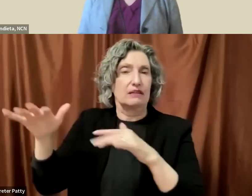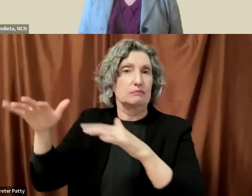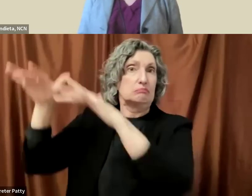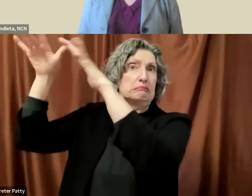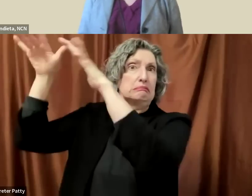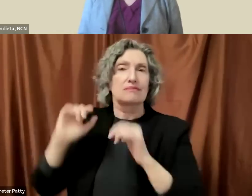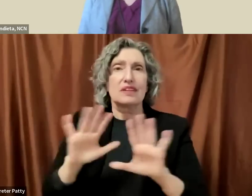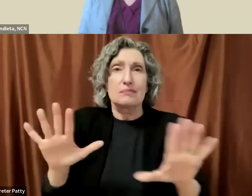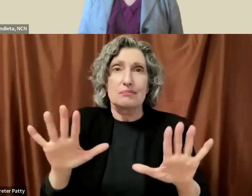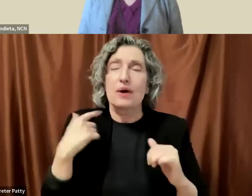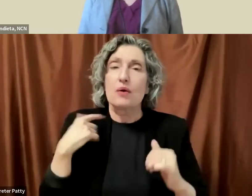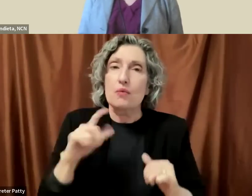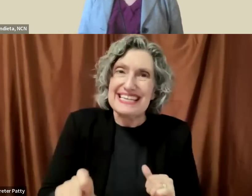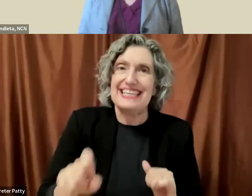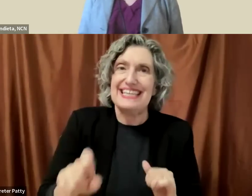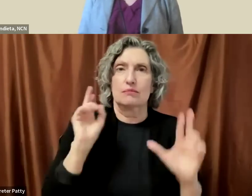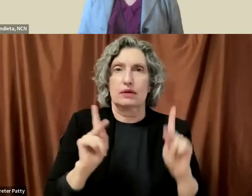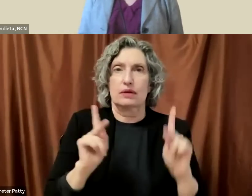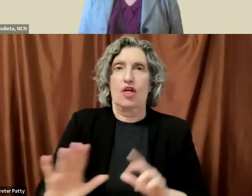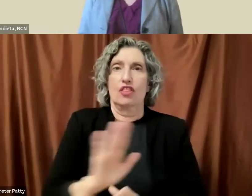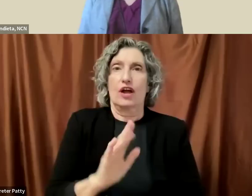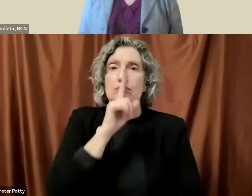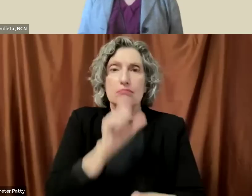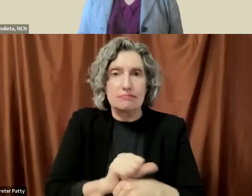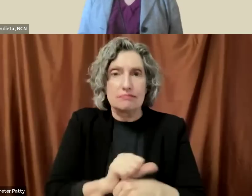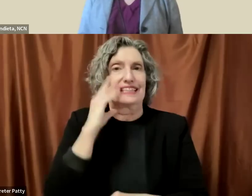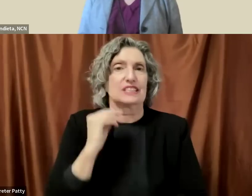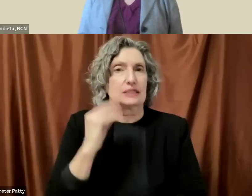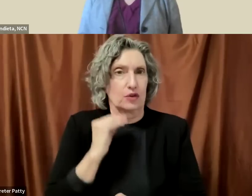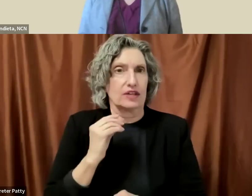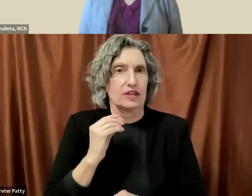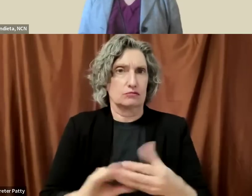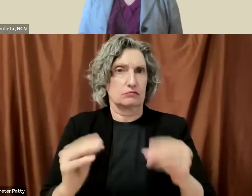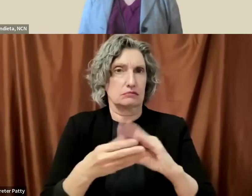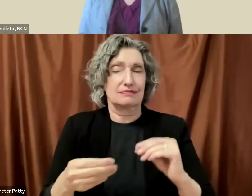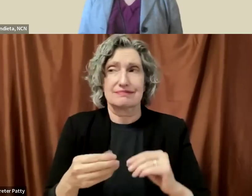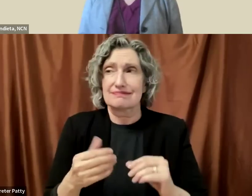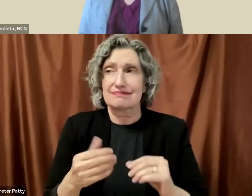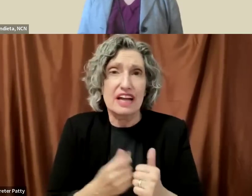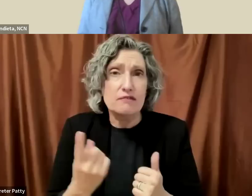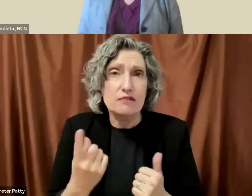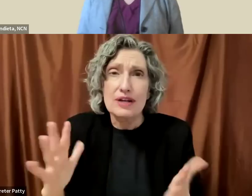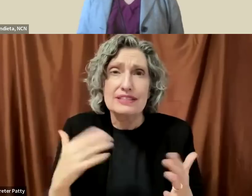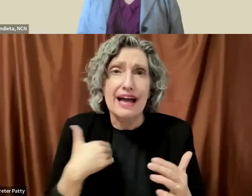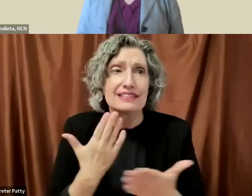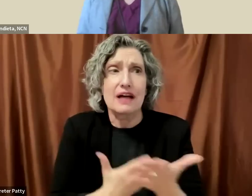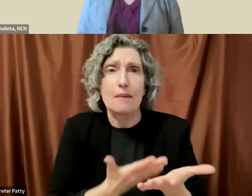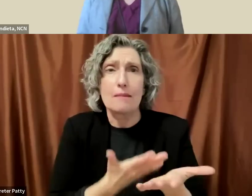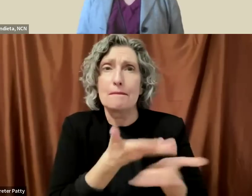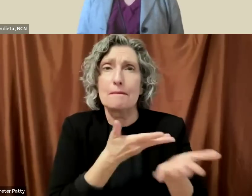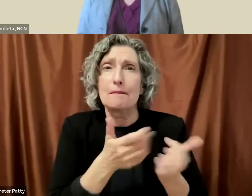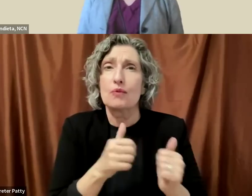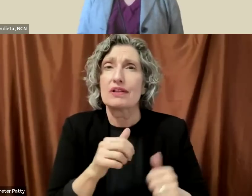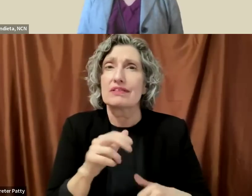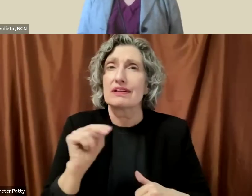in America has had some interaction with a nonprofit at some point, and helping people understand the real cost